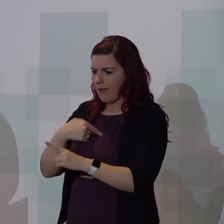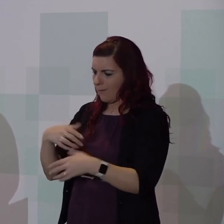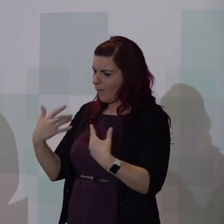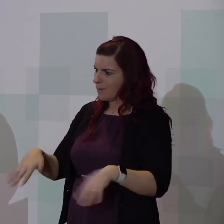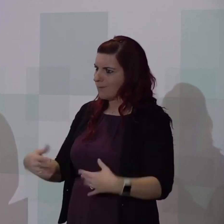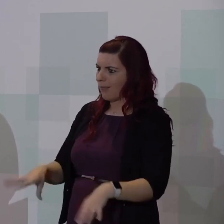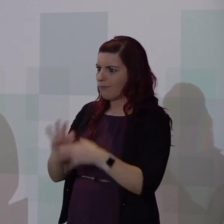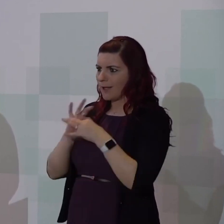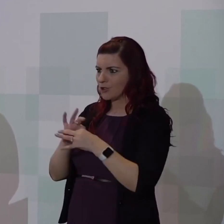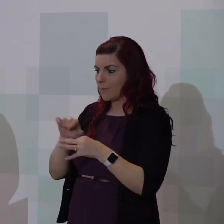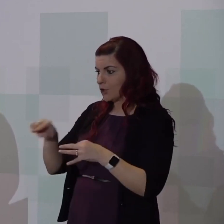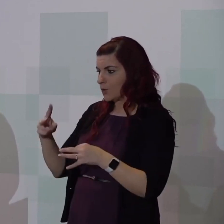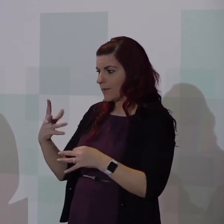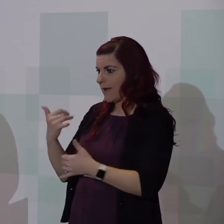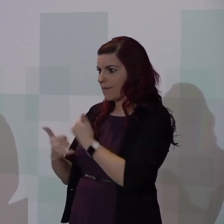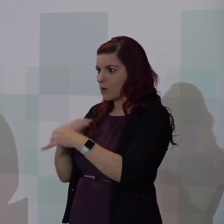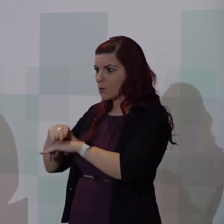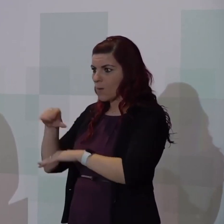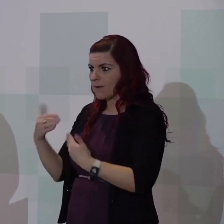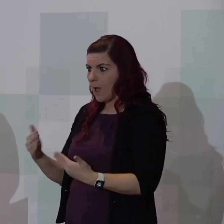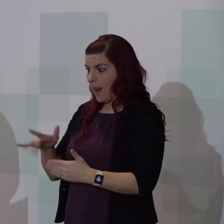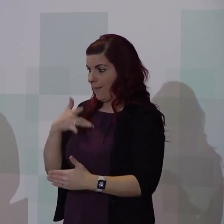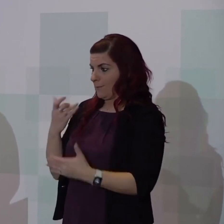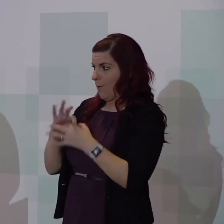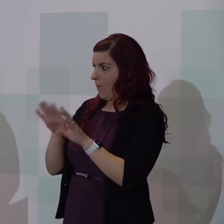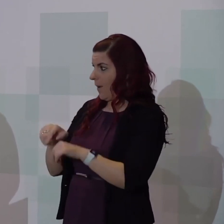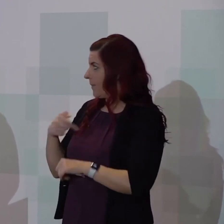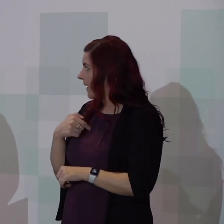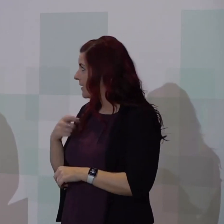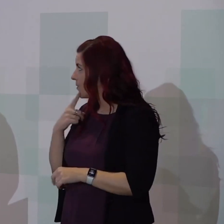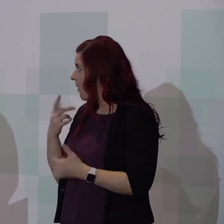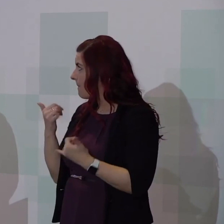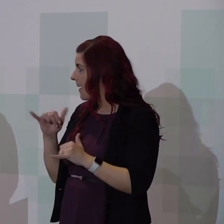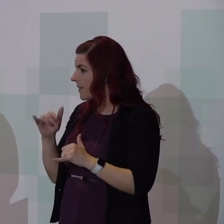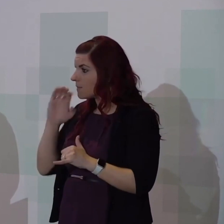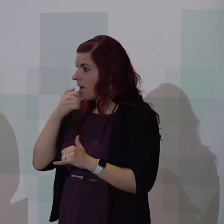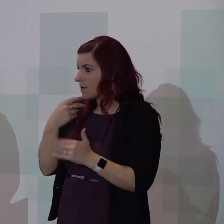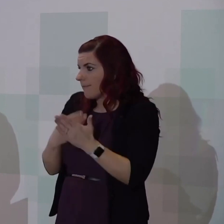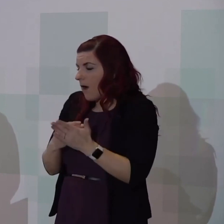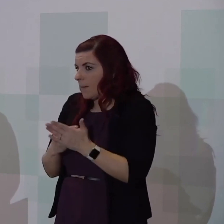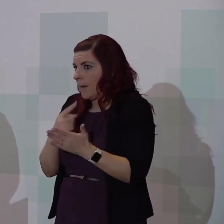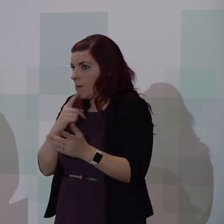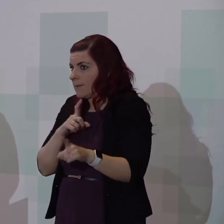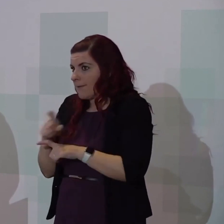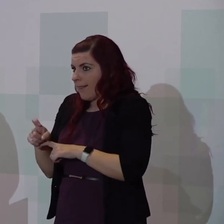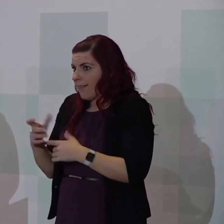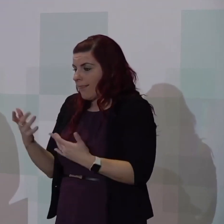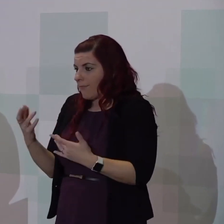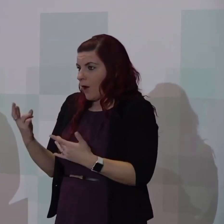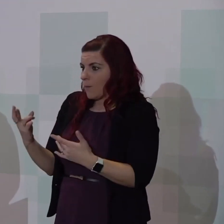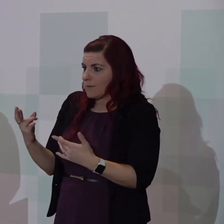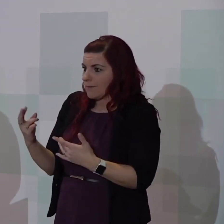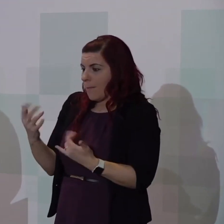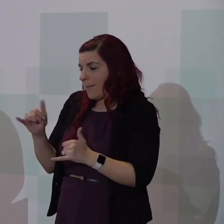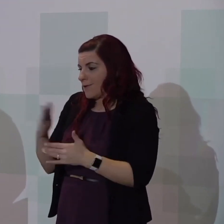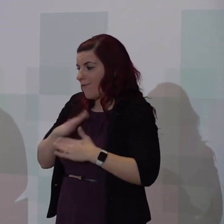She's 25 now and still living at home with me. Maybe that has a lot to do with the economy, but rather than a love for